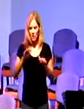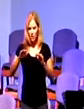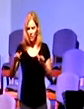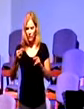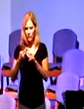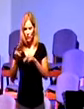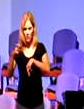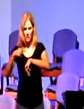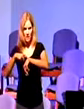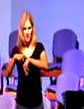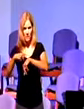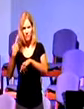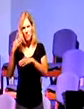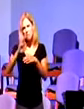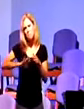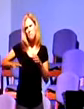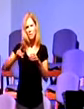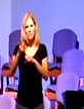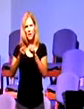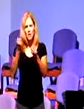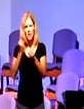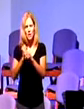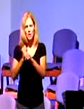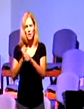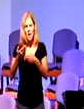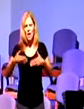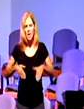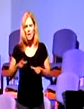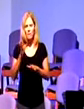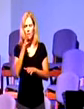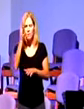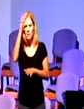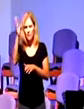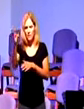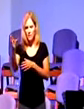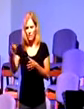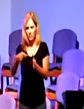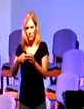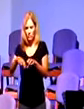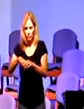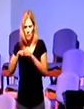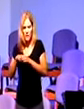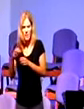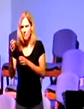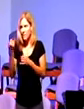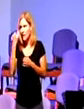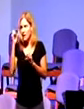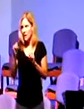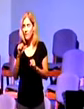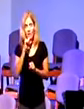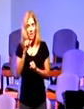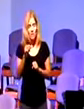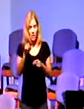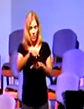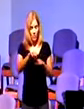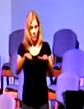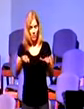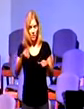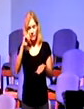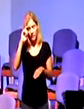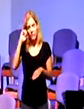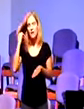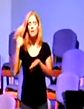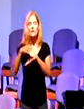short stay for up to about a year, allowing their parents to reclaim the kids if they can, and if they don't, then the children are placed into